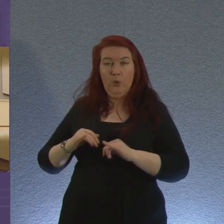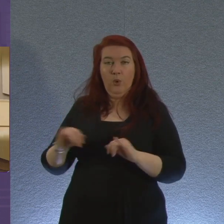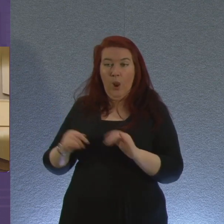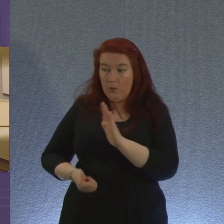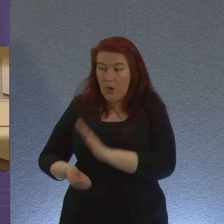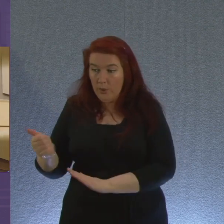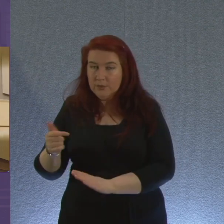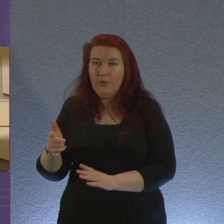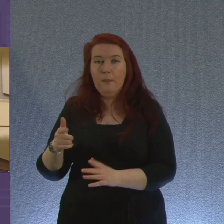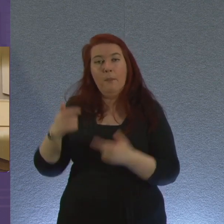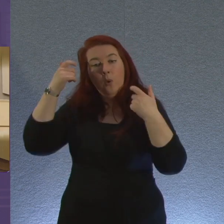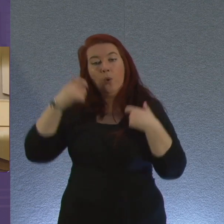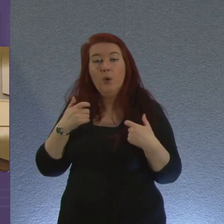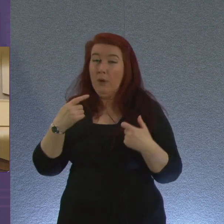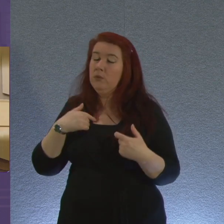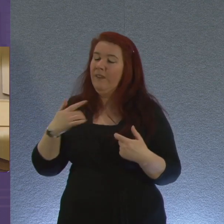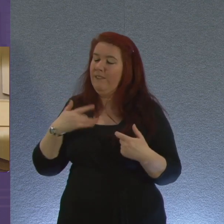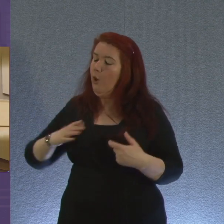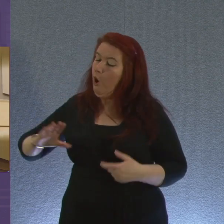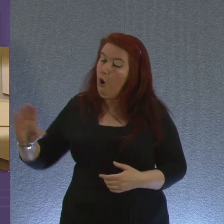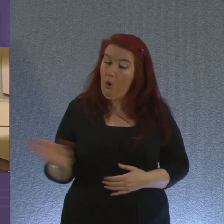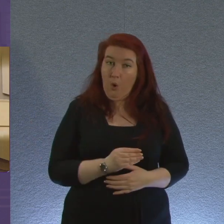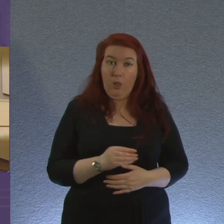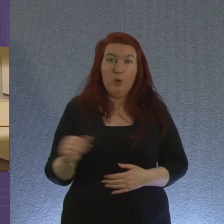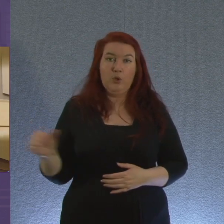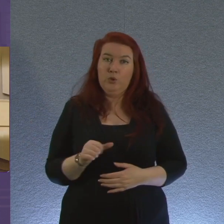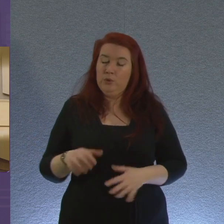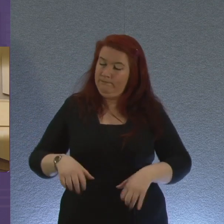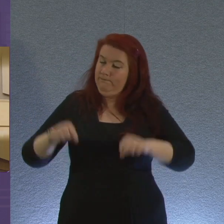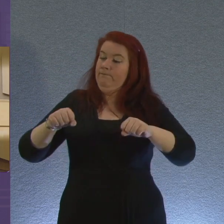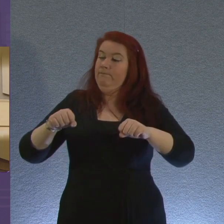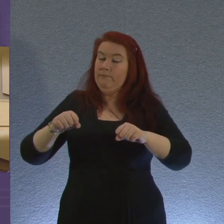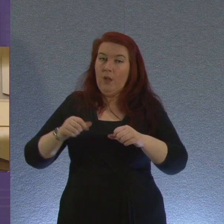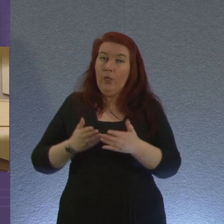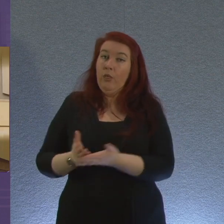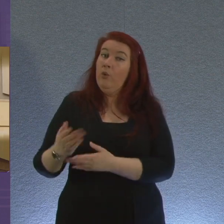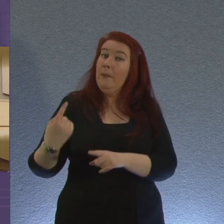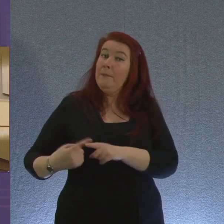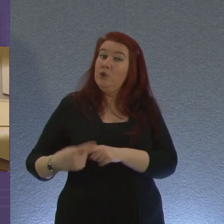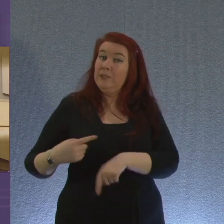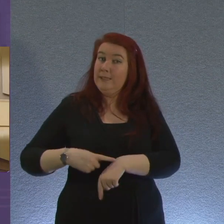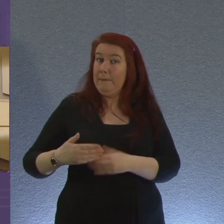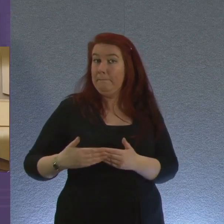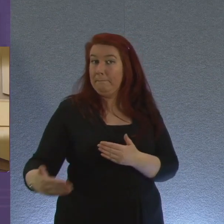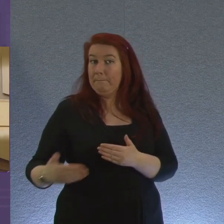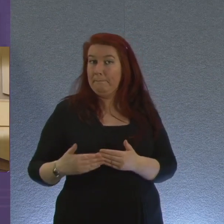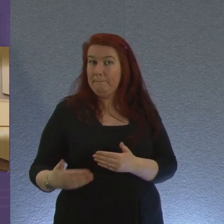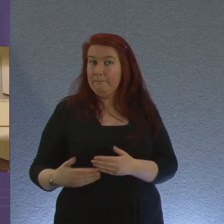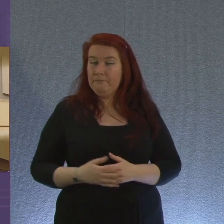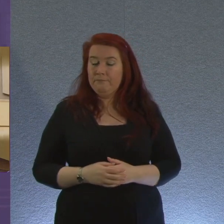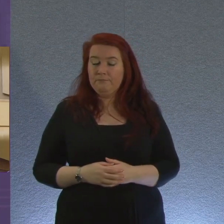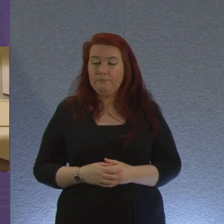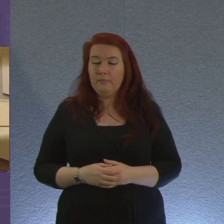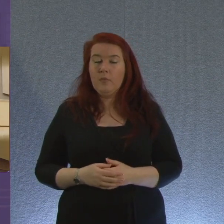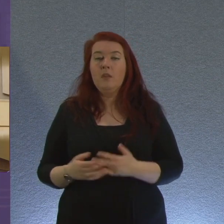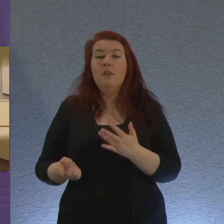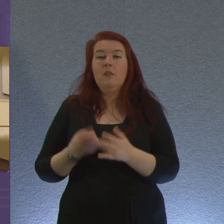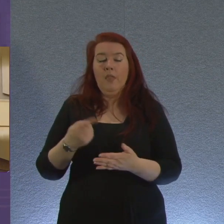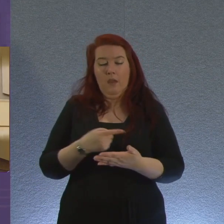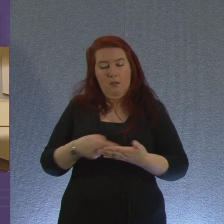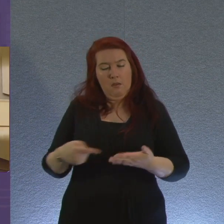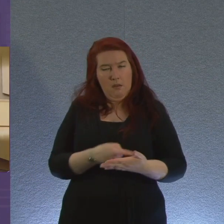it's our view that all such proceedings should be suspended for the duration of the emergency period. On a couple of other provisions, we welcome those